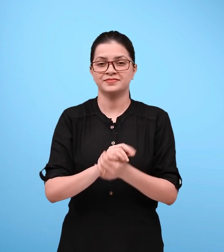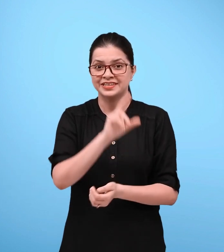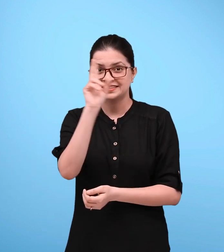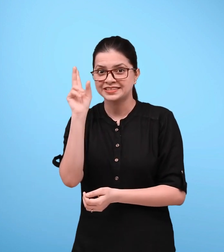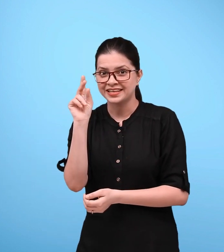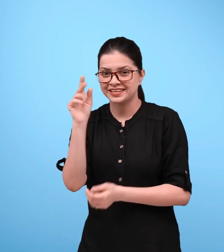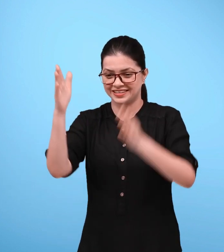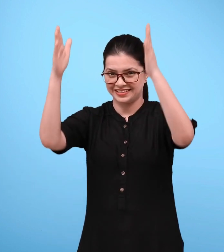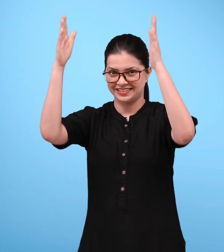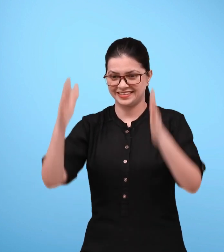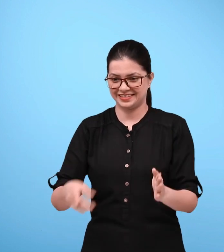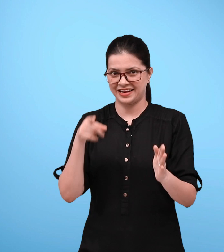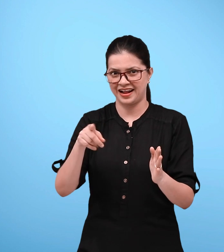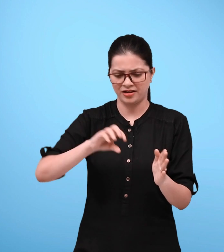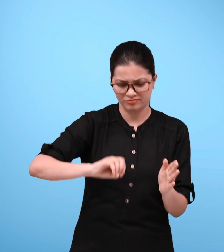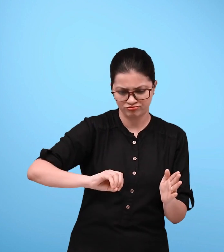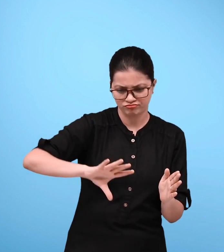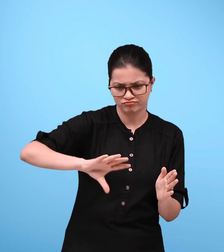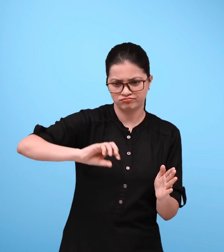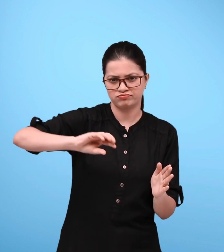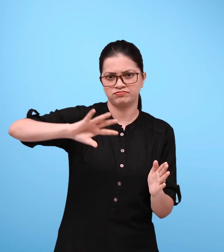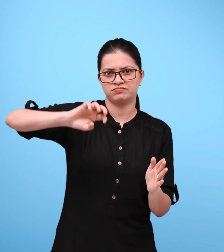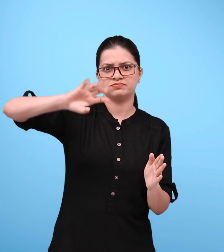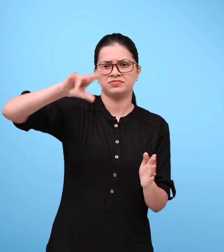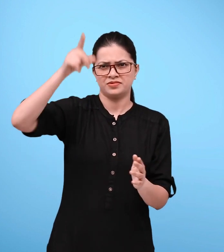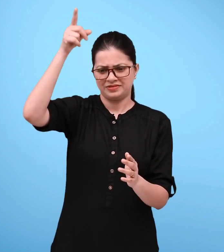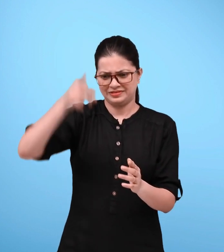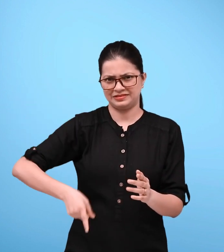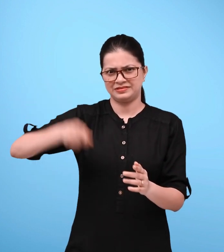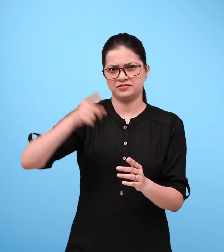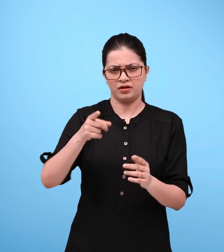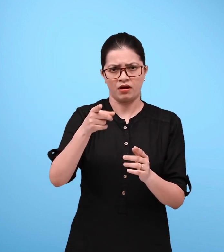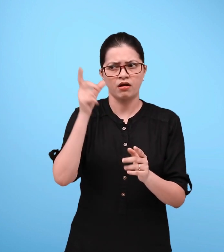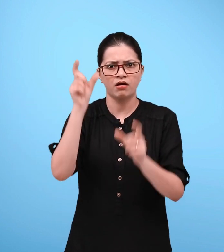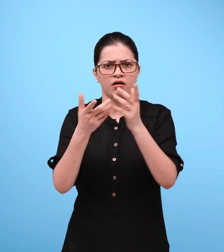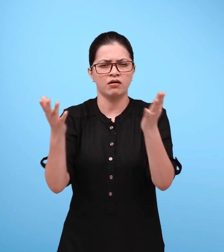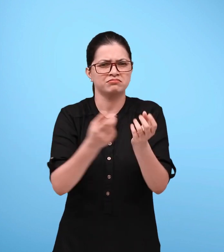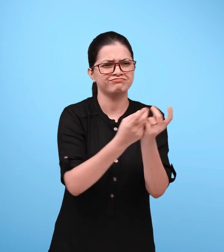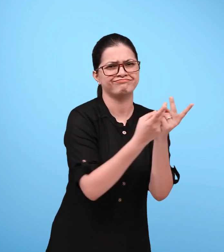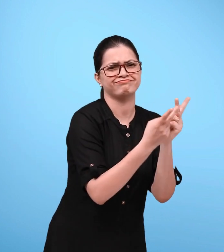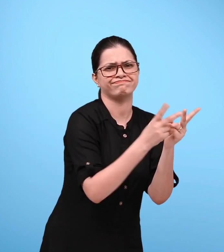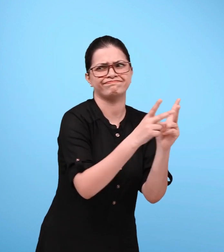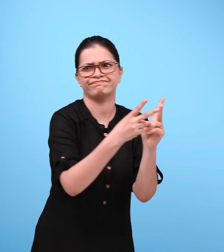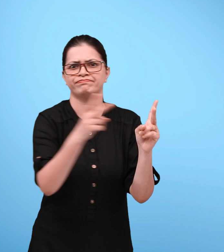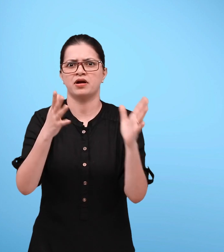The results in column 2 may be different from each other as the length of the handspan may be different for different